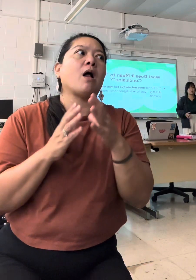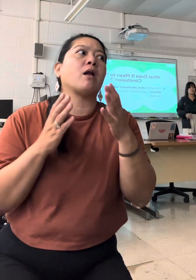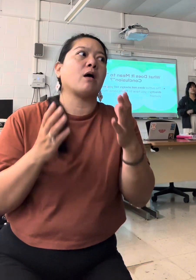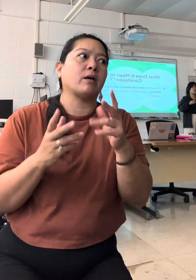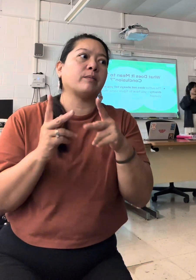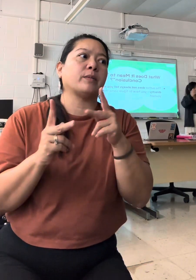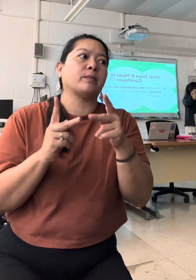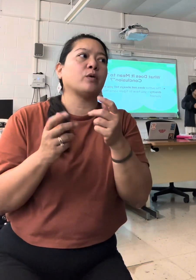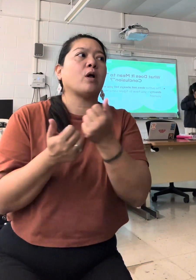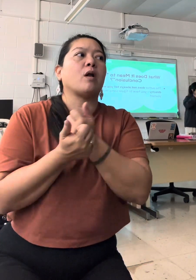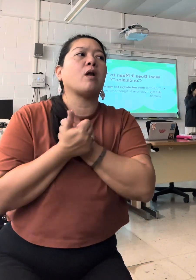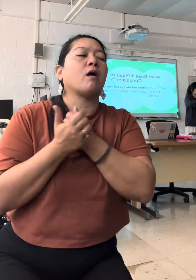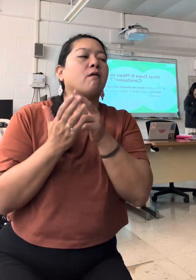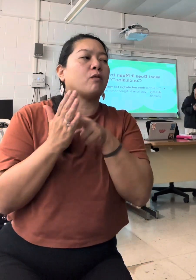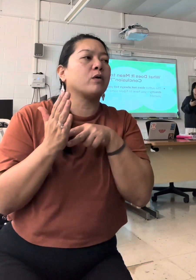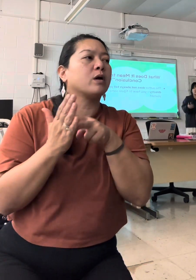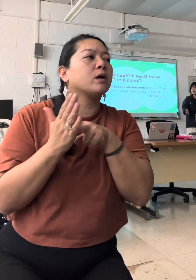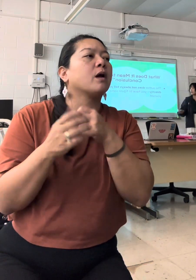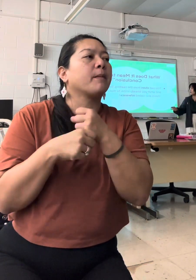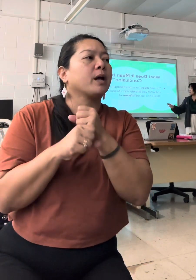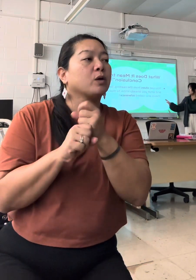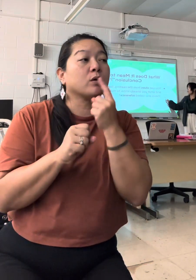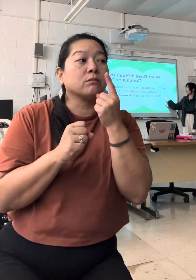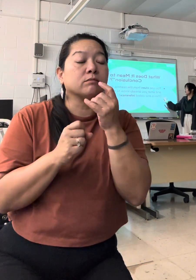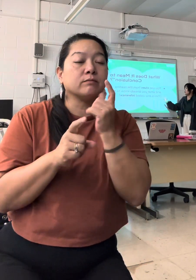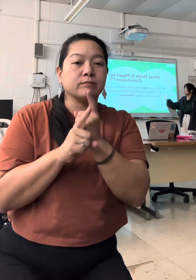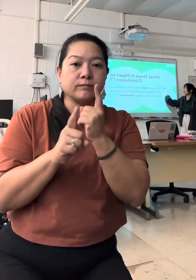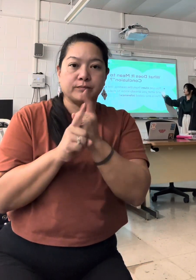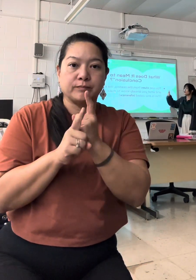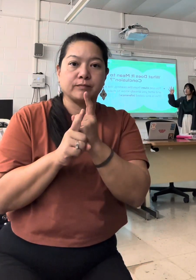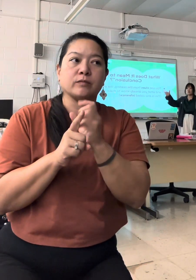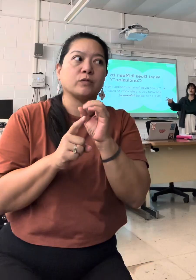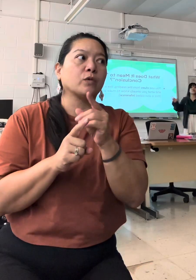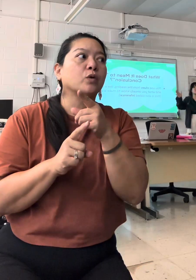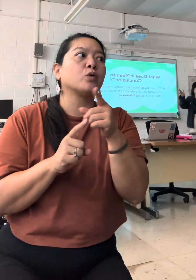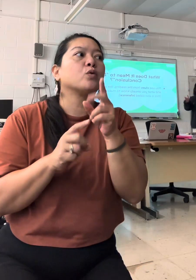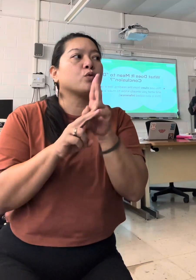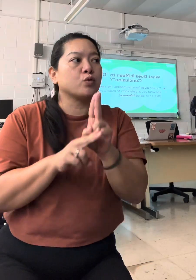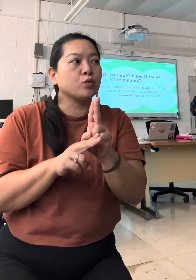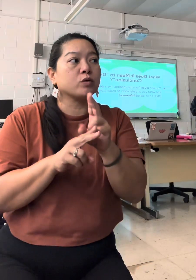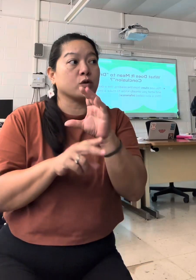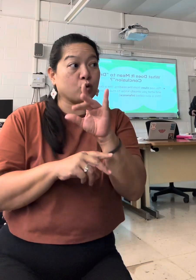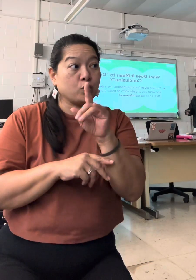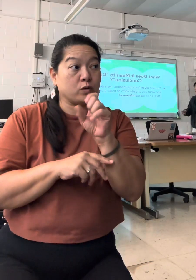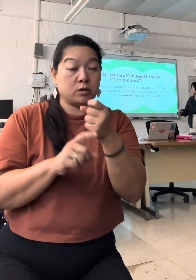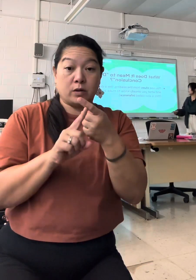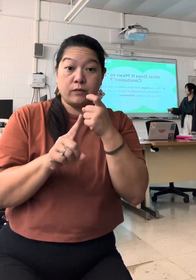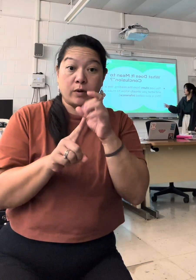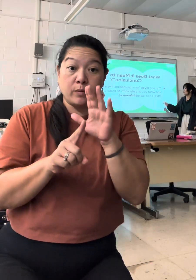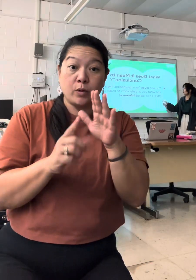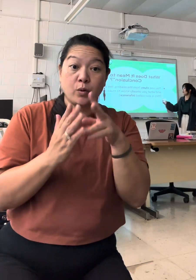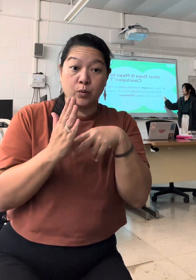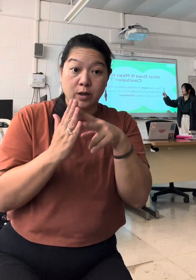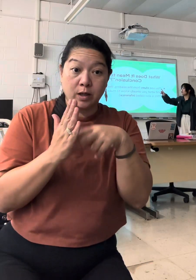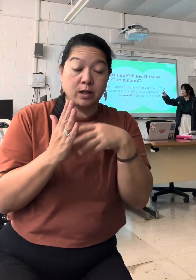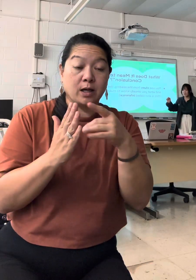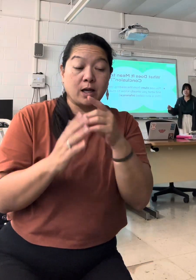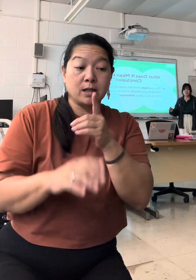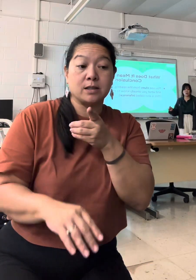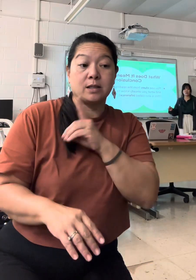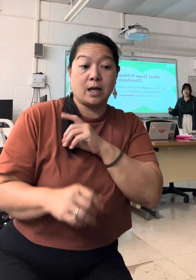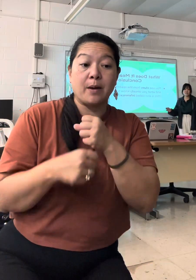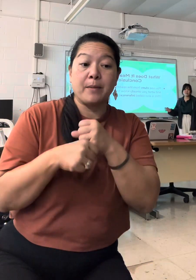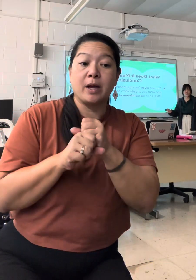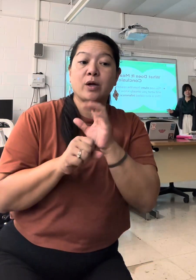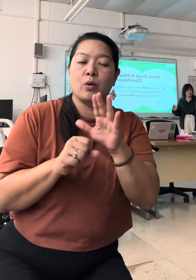read, because it makes you think, right? Okay, so use clues from the reading like a detective, okay, and then you make